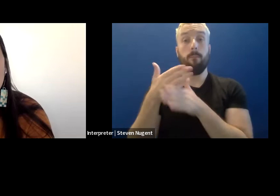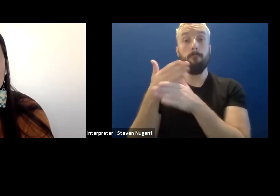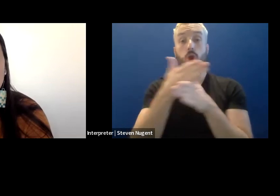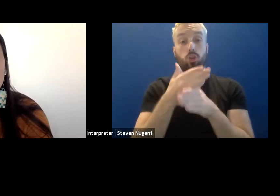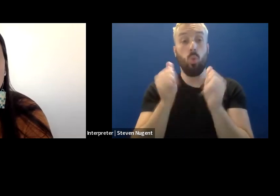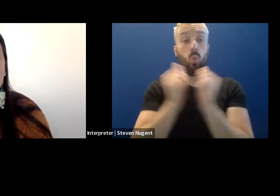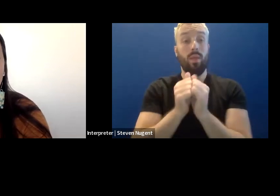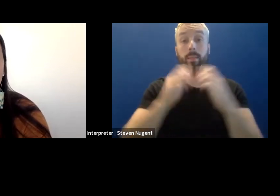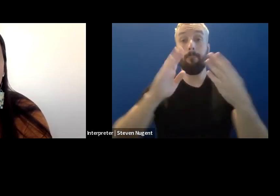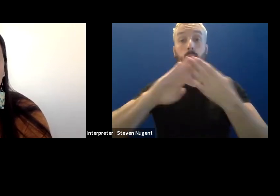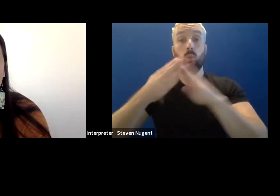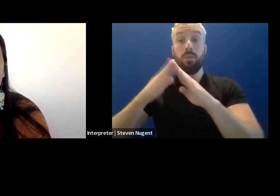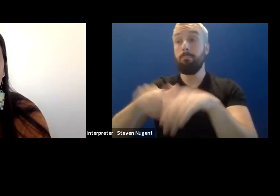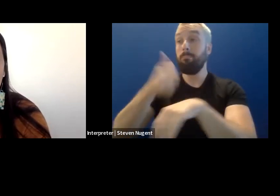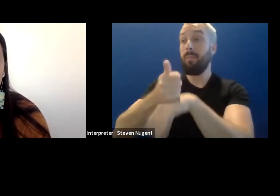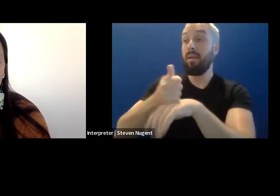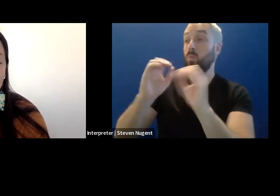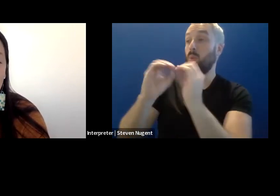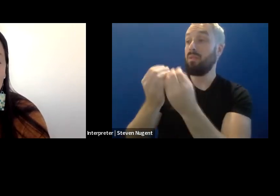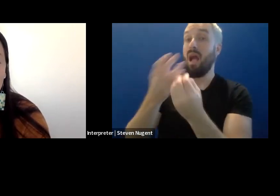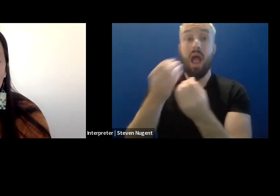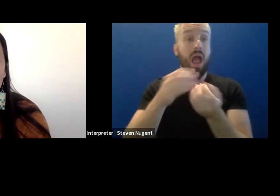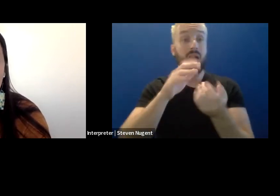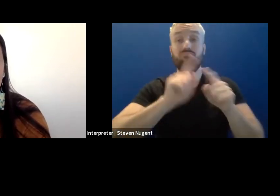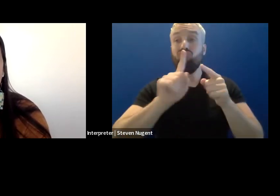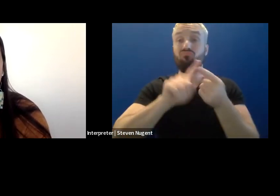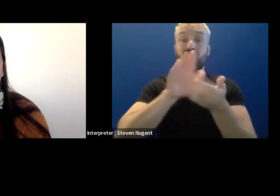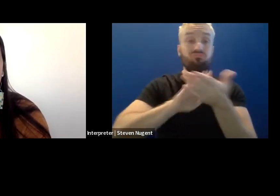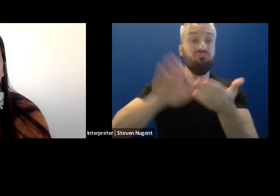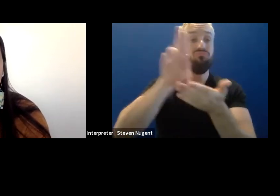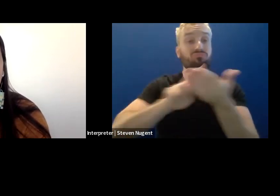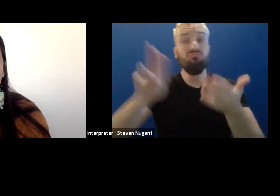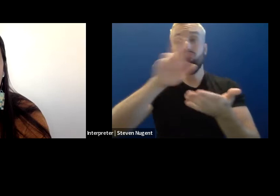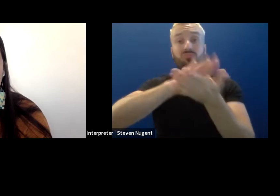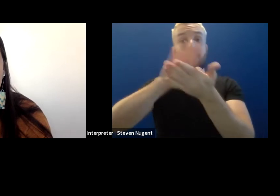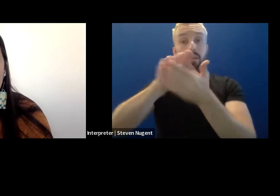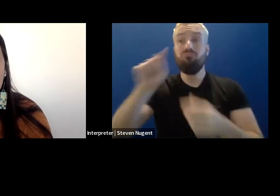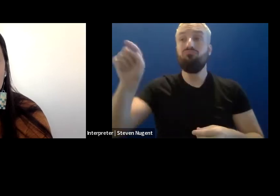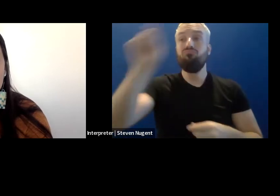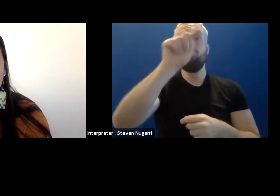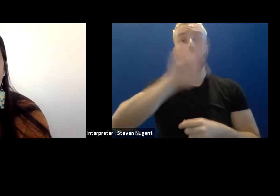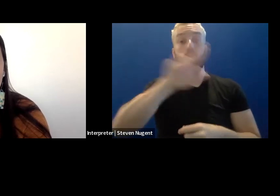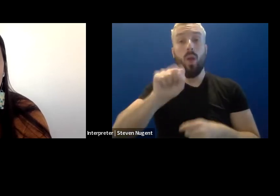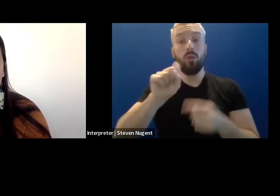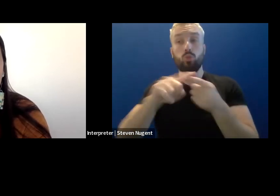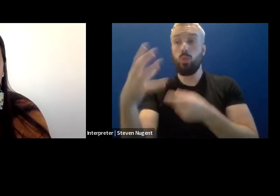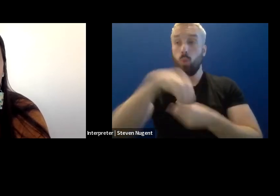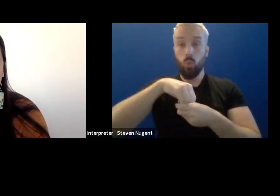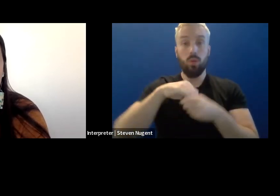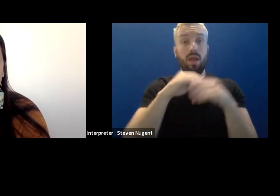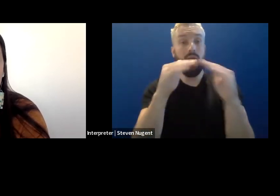community-based organizations and academic institutions across the US to provide equity and inclusion in response